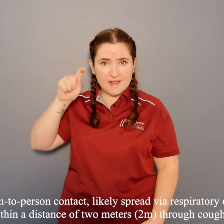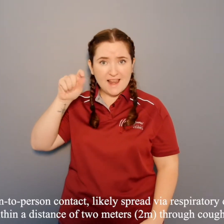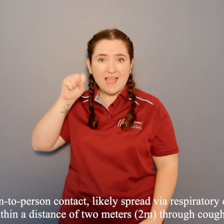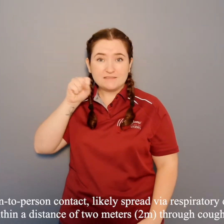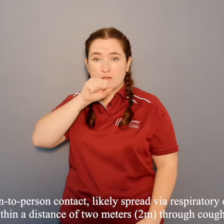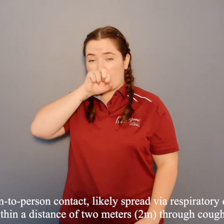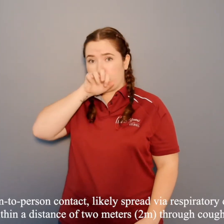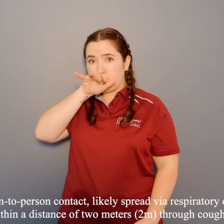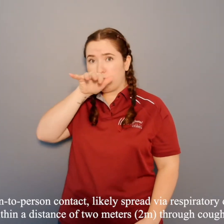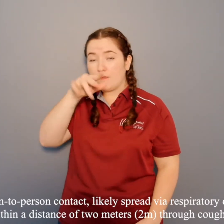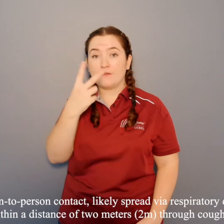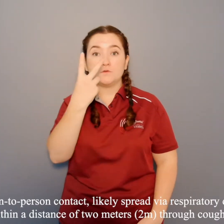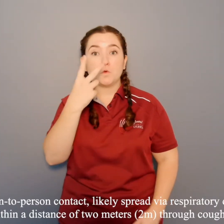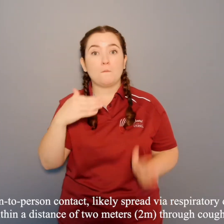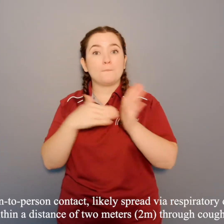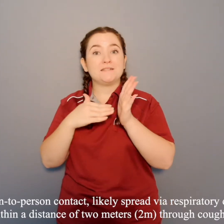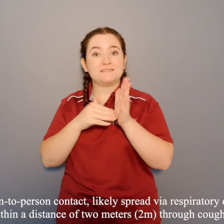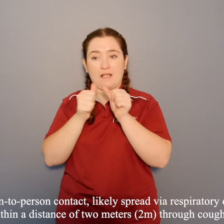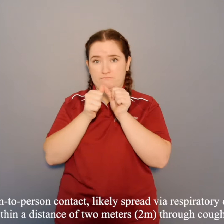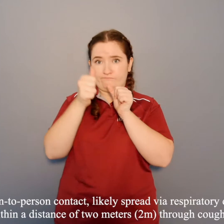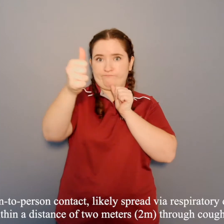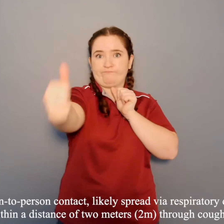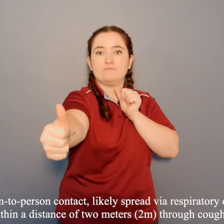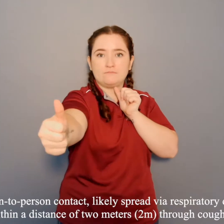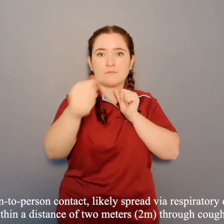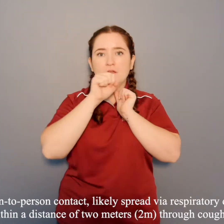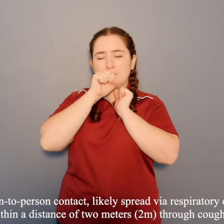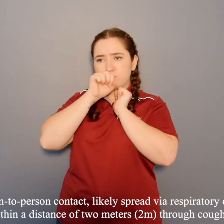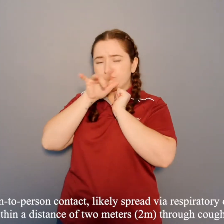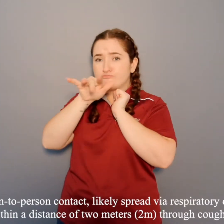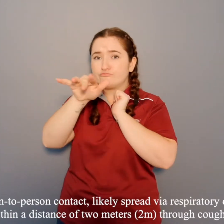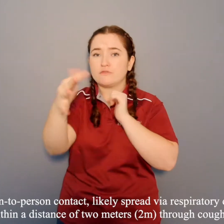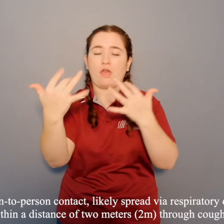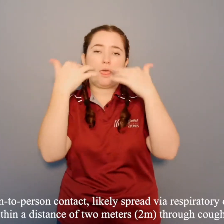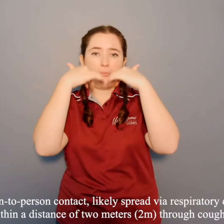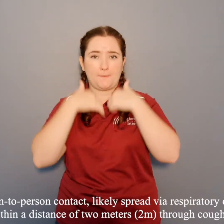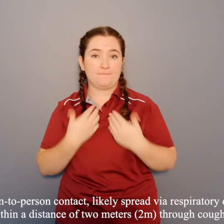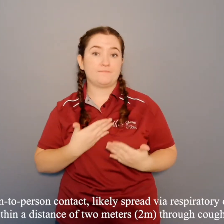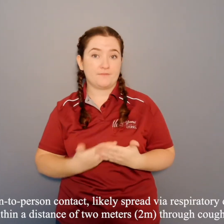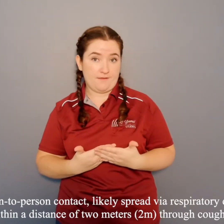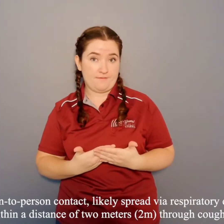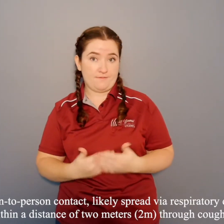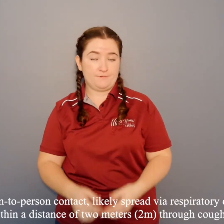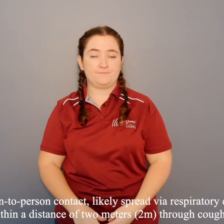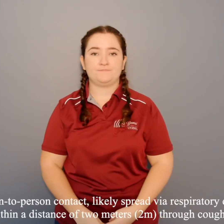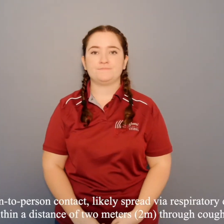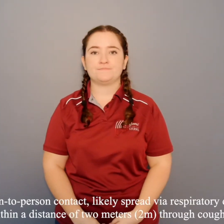So those tiny little droplets then come in through your respiratory system. And that's why you need to be at least 2 meters away from